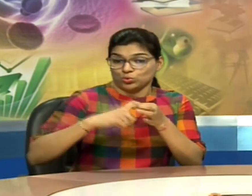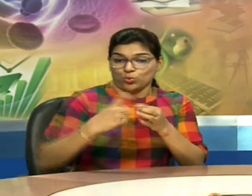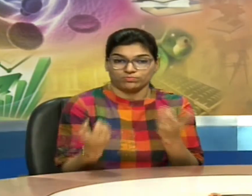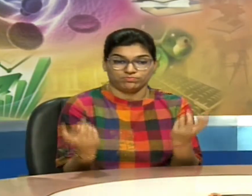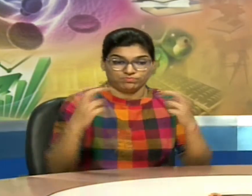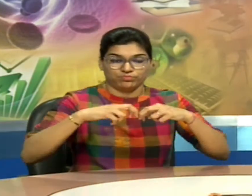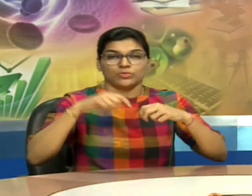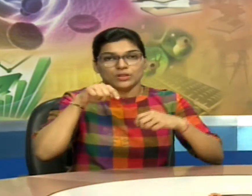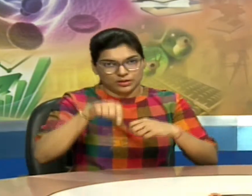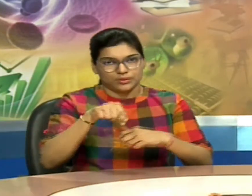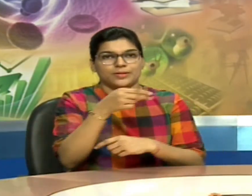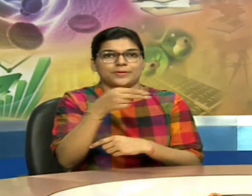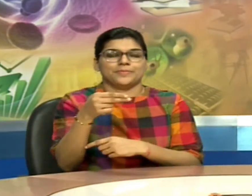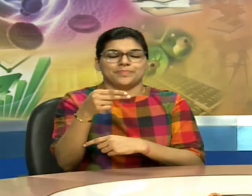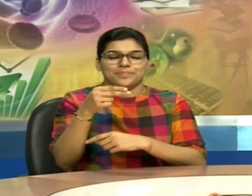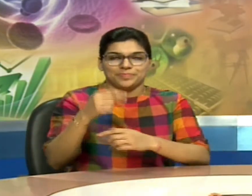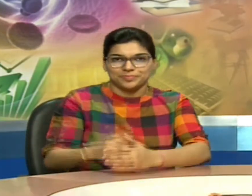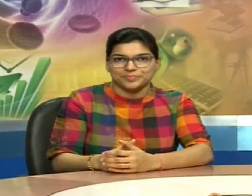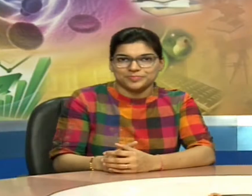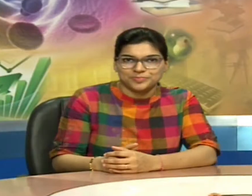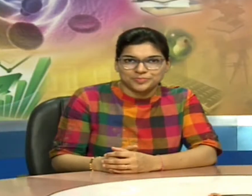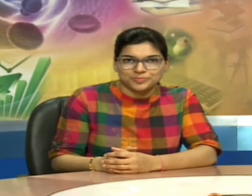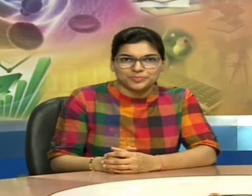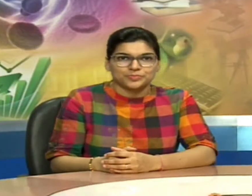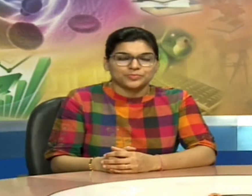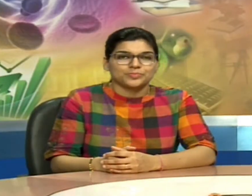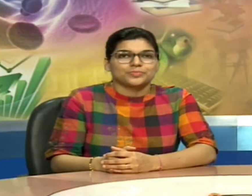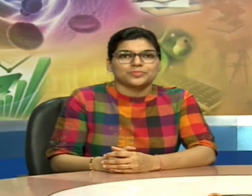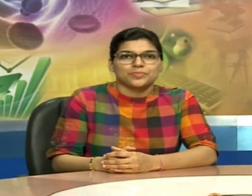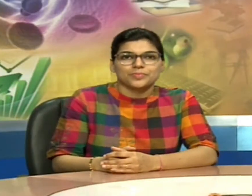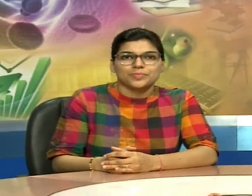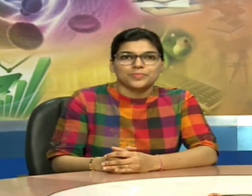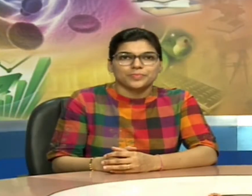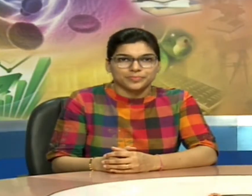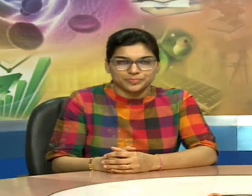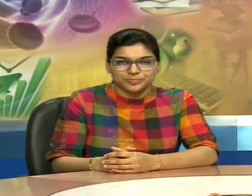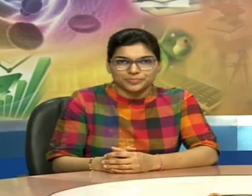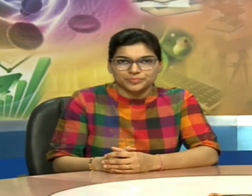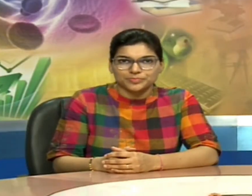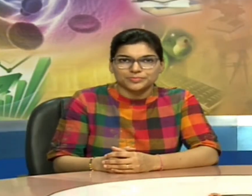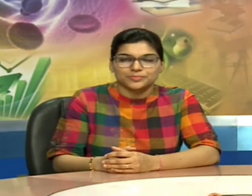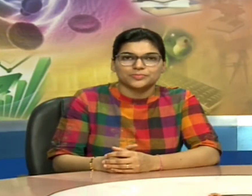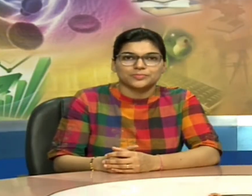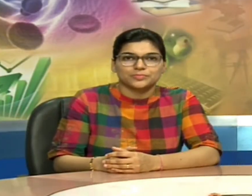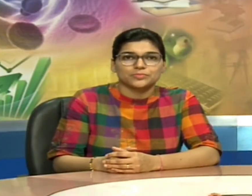So joining can be said as or considered as participation.